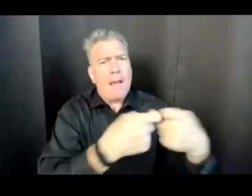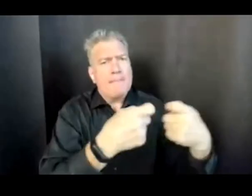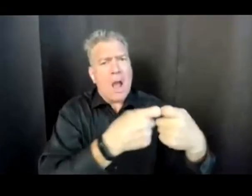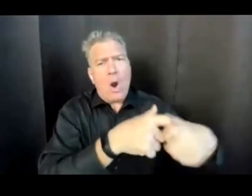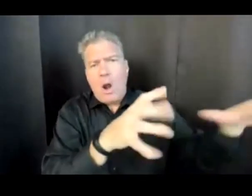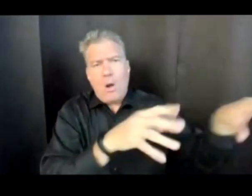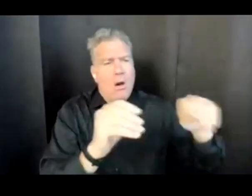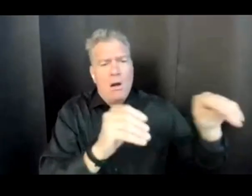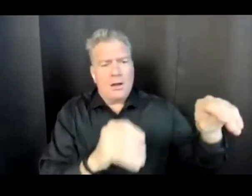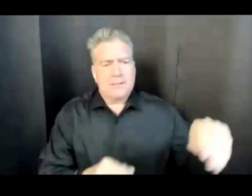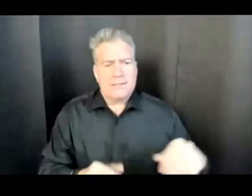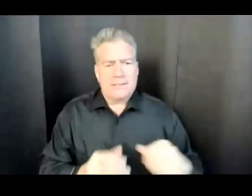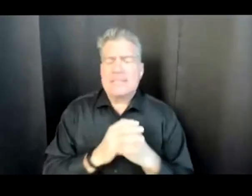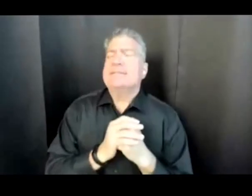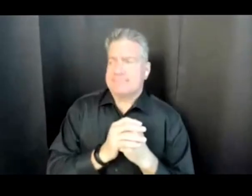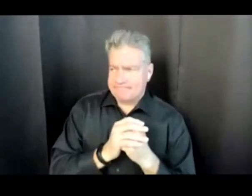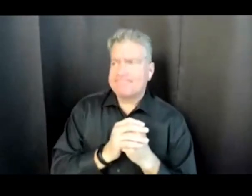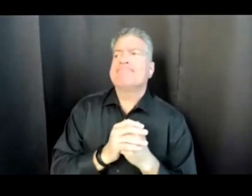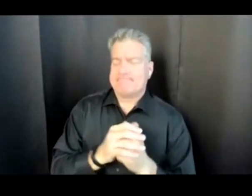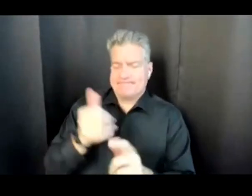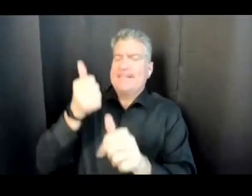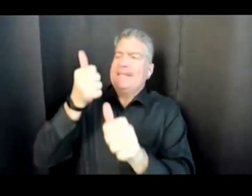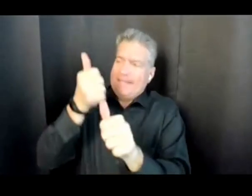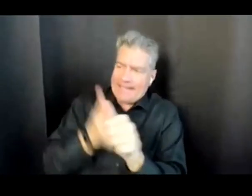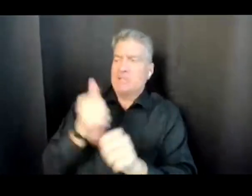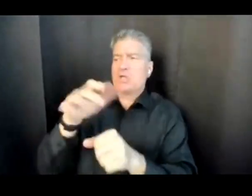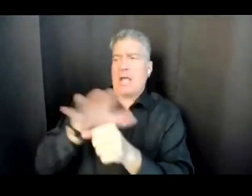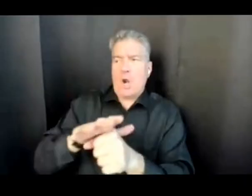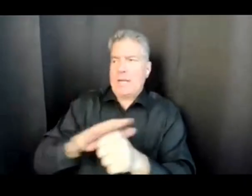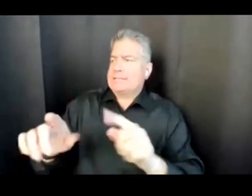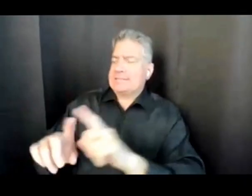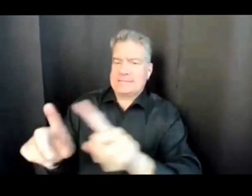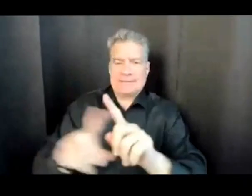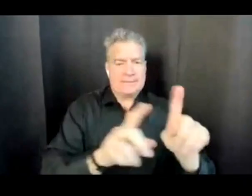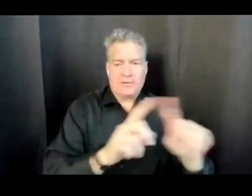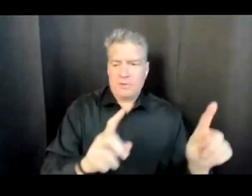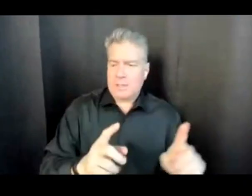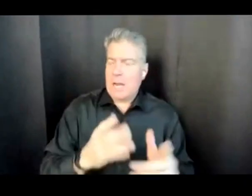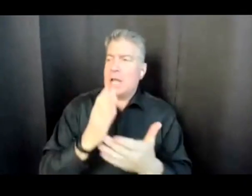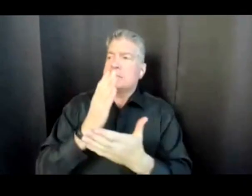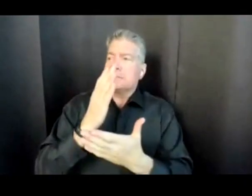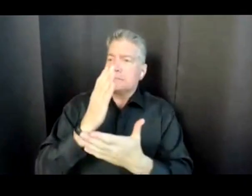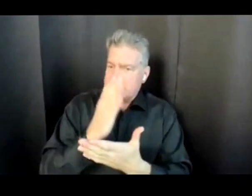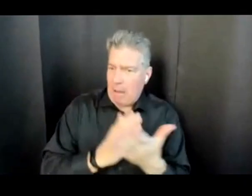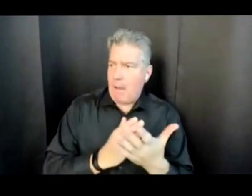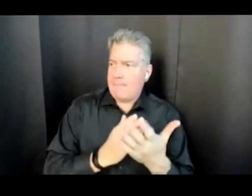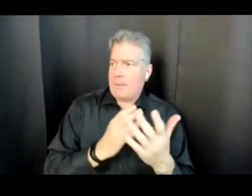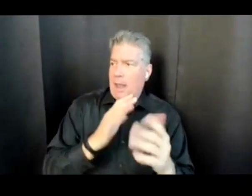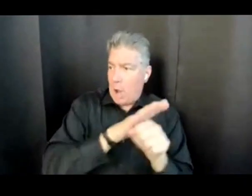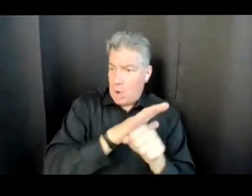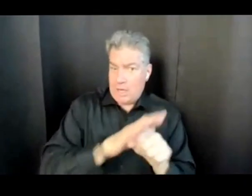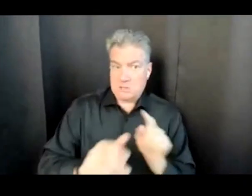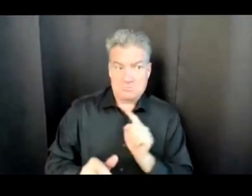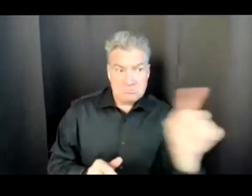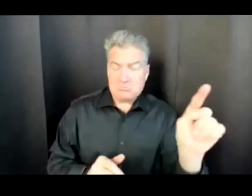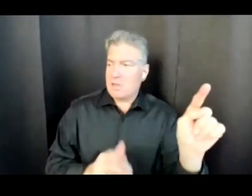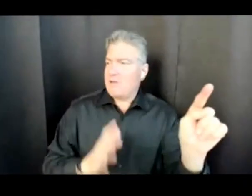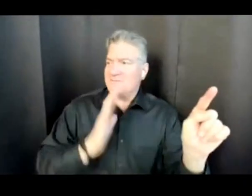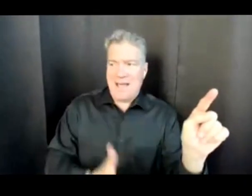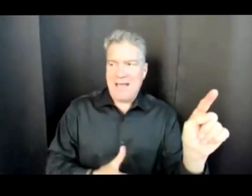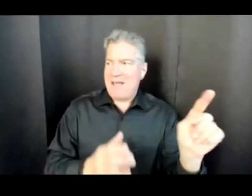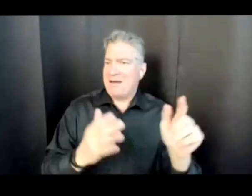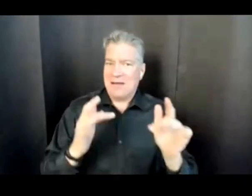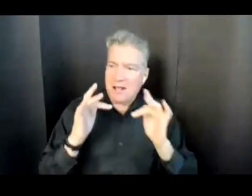right now. There may be some areas that we can't get them into, but the conditions dictate who is able to make it where, and